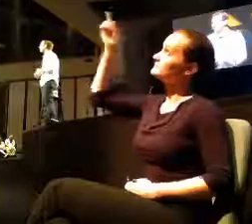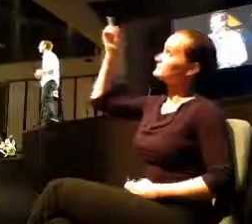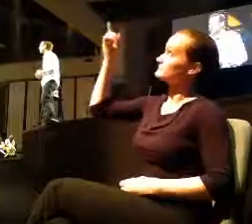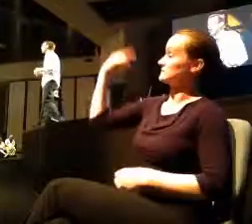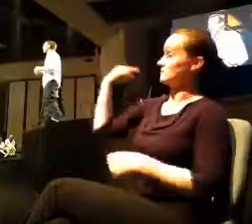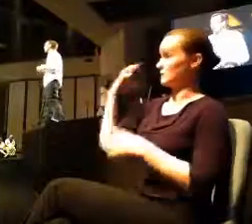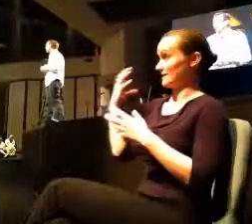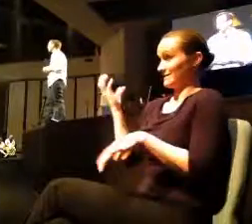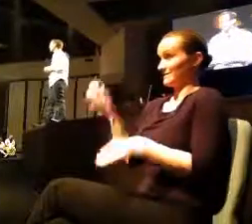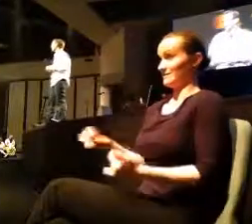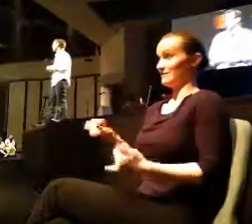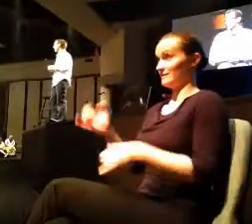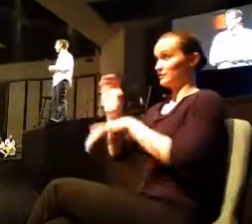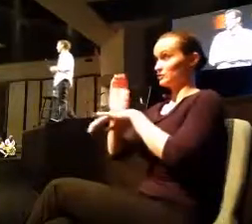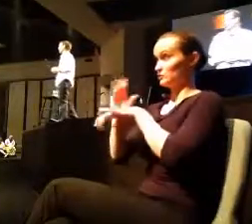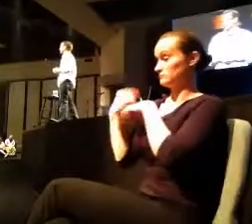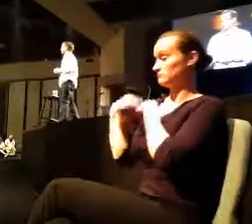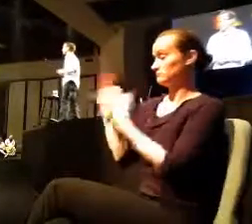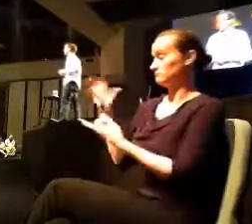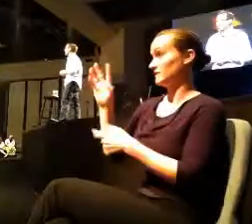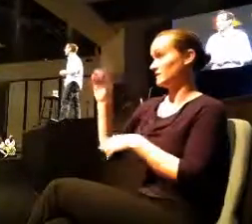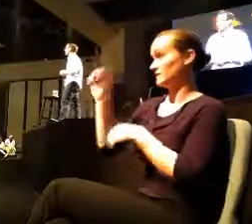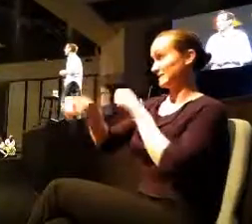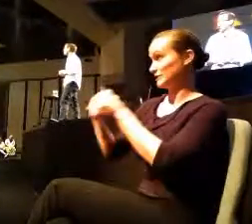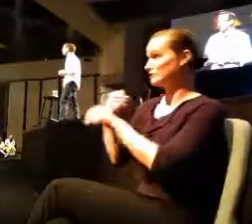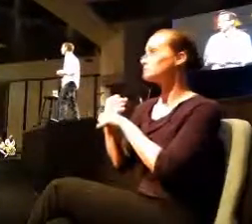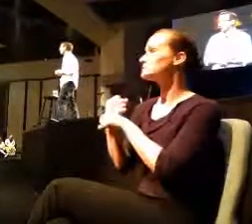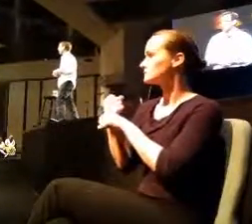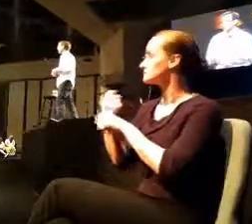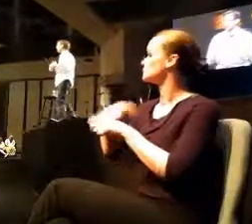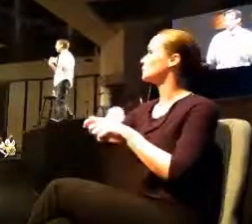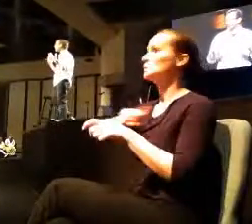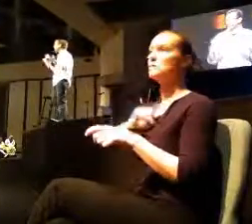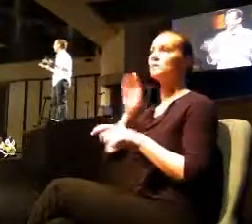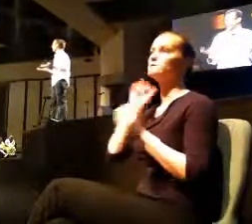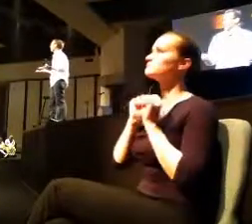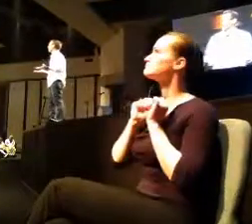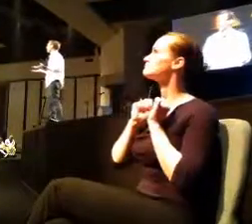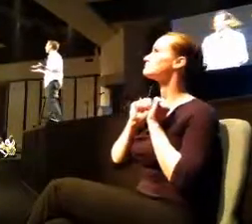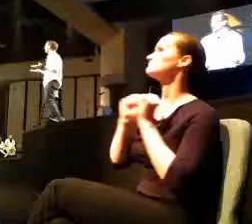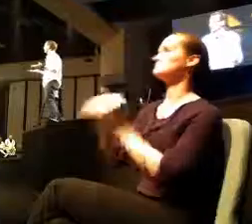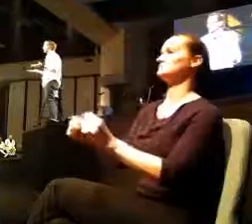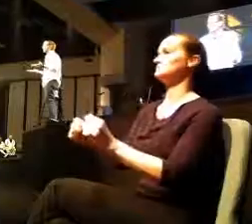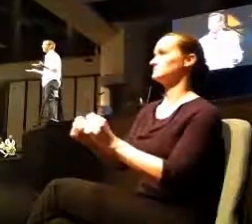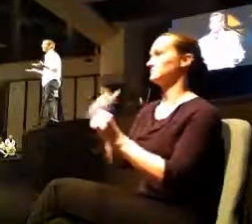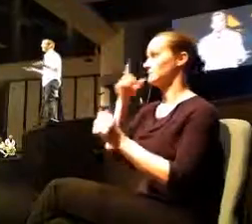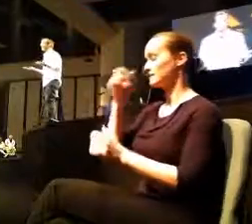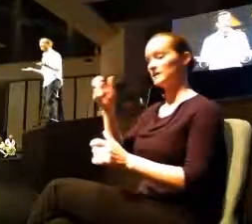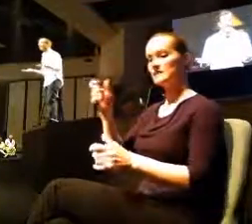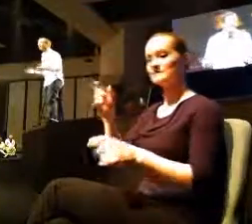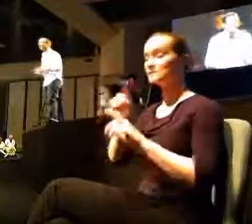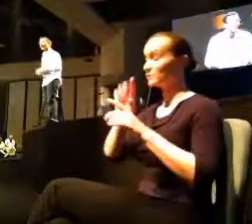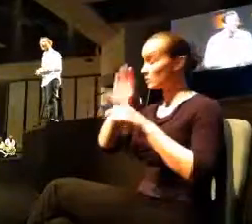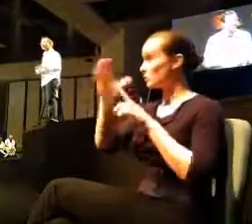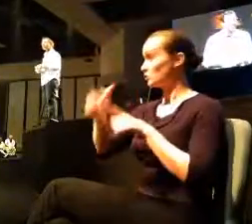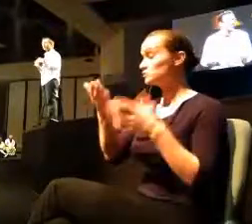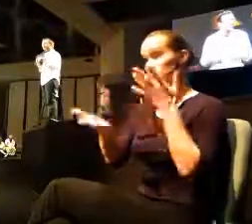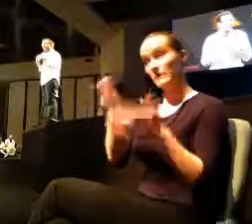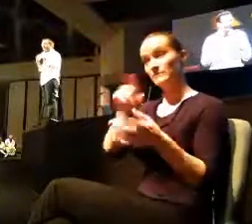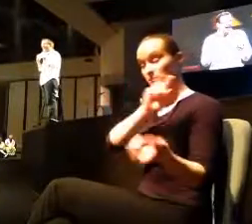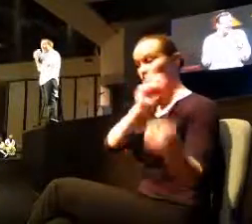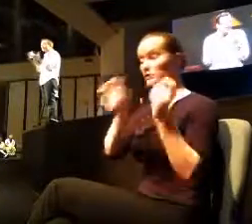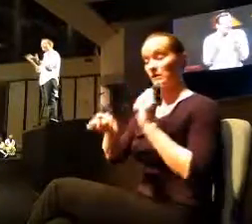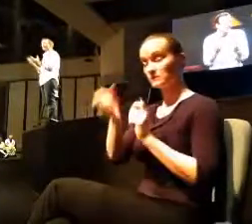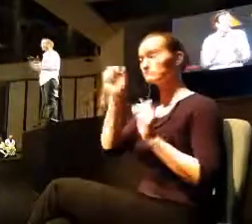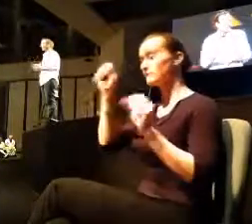pointing us, we are going to thrive, friends. We are going to look at a culture in upheaval at different moments, and it's okay.